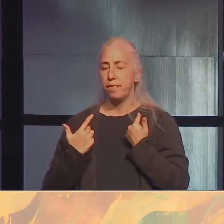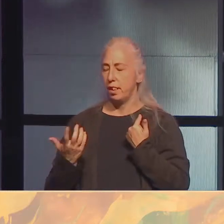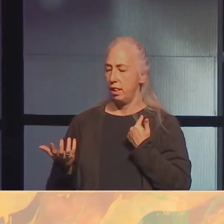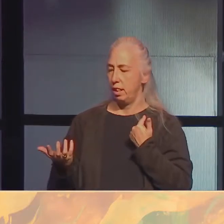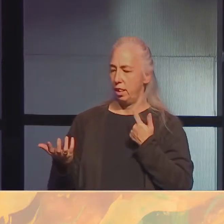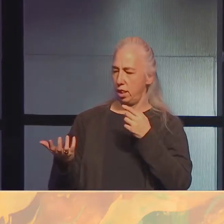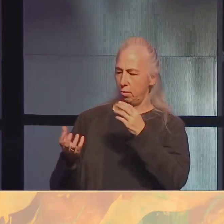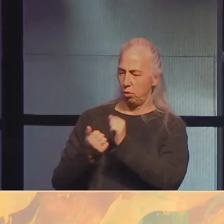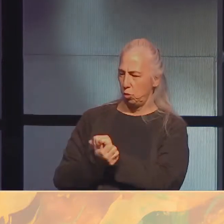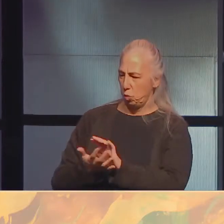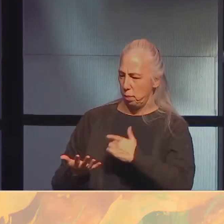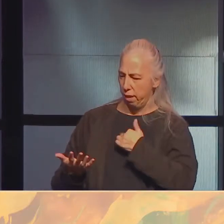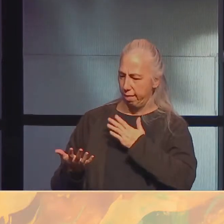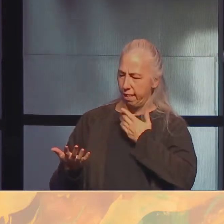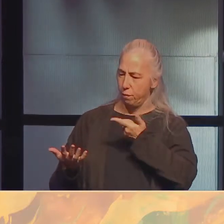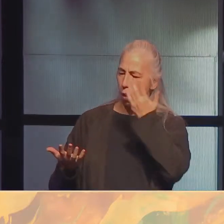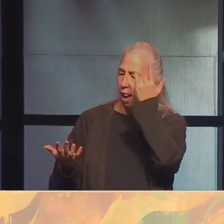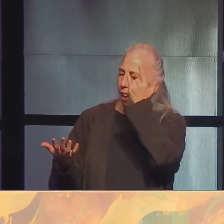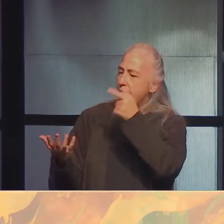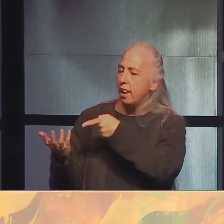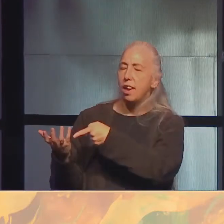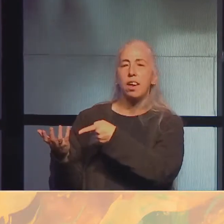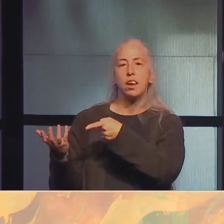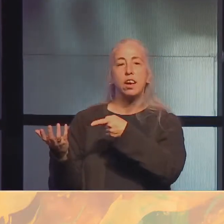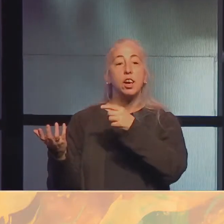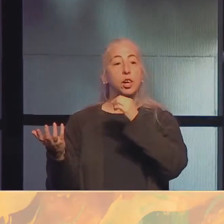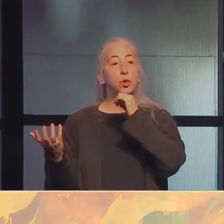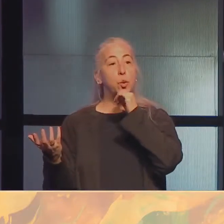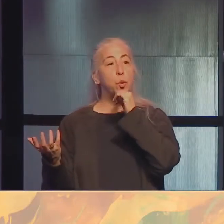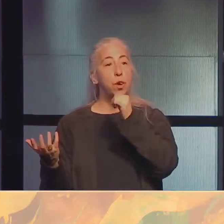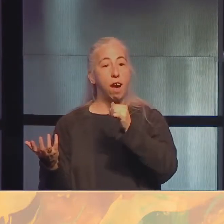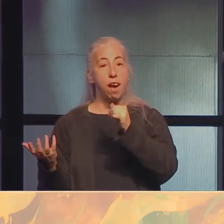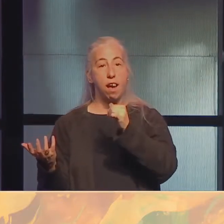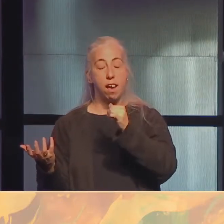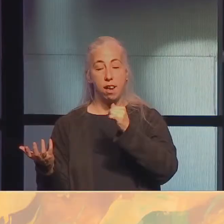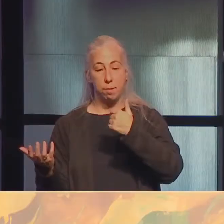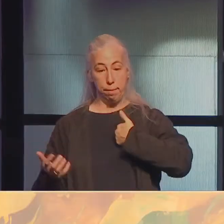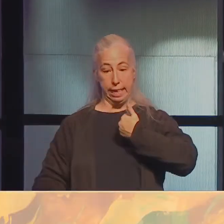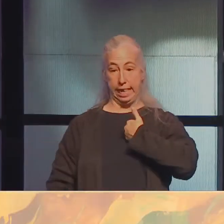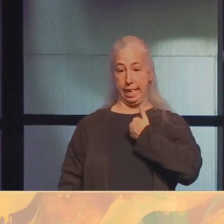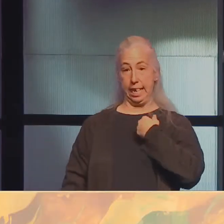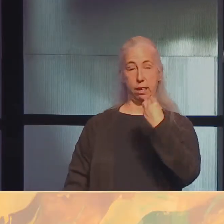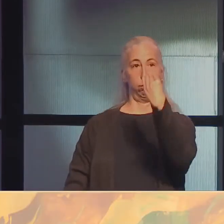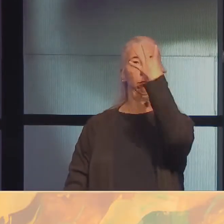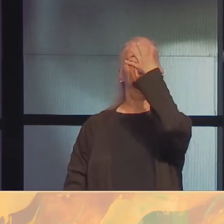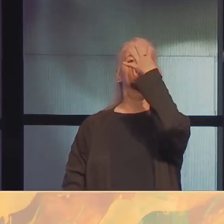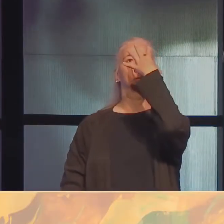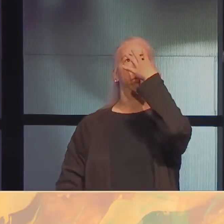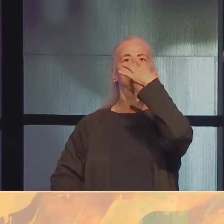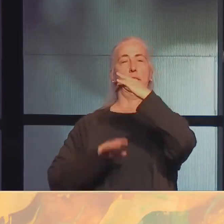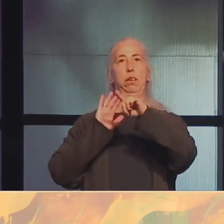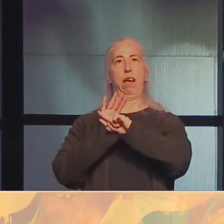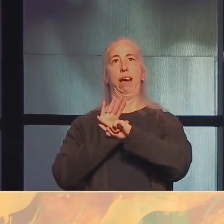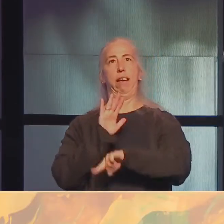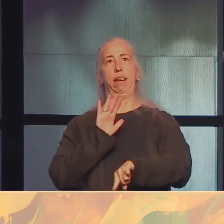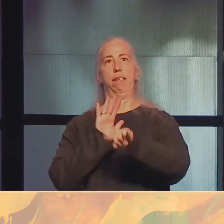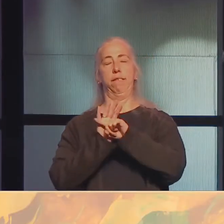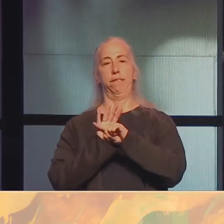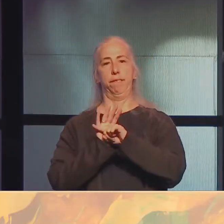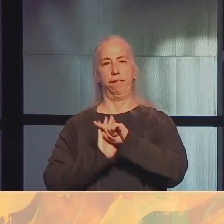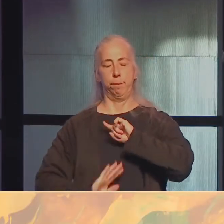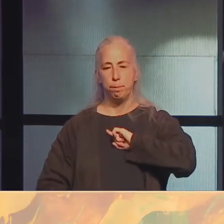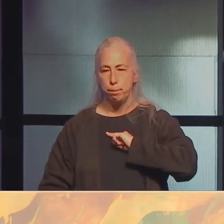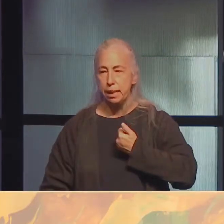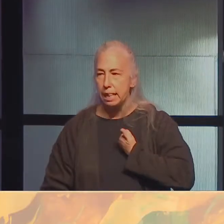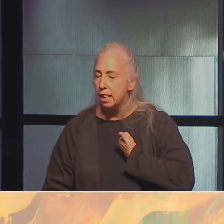me and destroy around me? So rather than shining that light on us, which is filtered through that negativity bias, we can shine it on